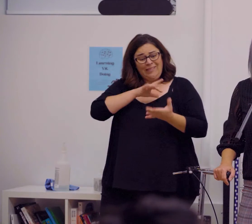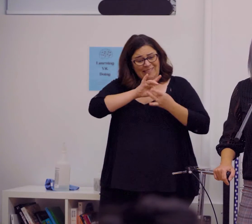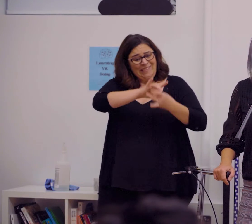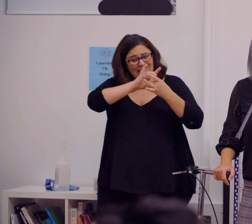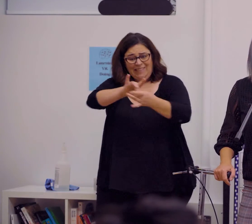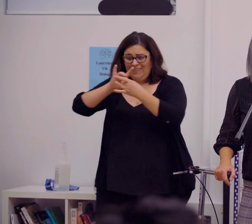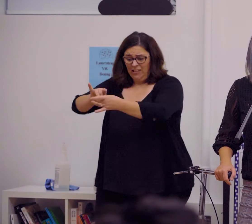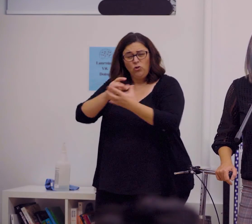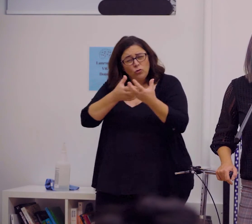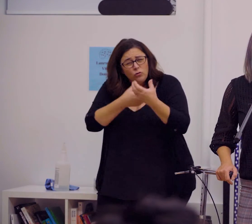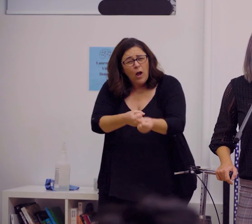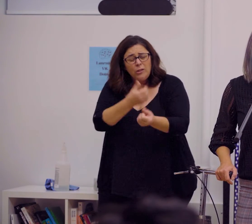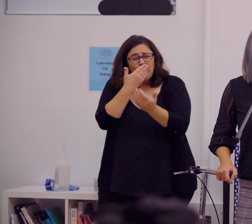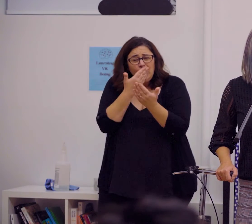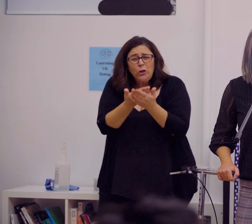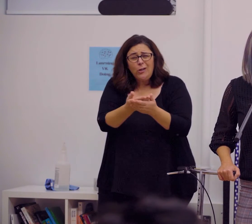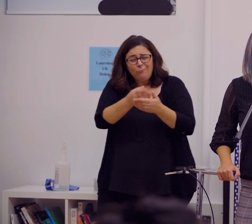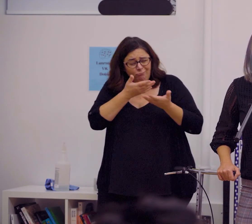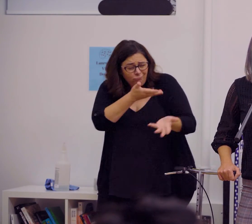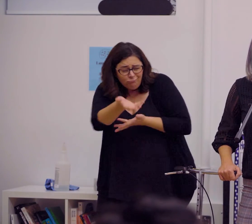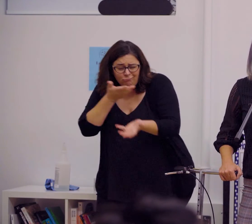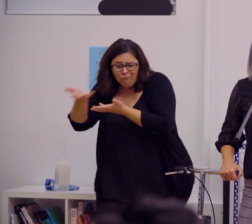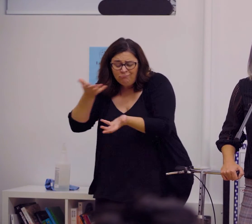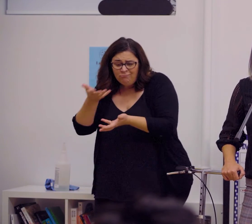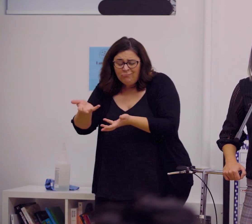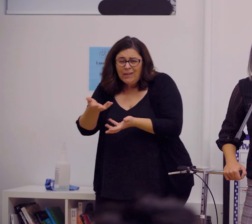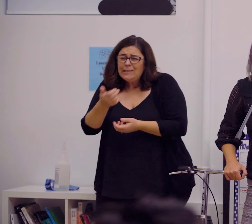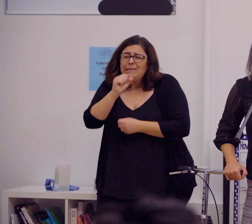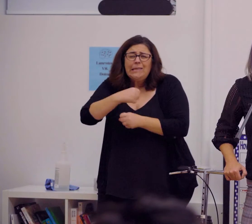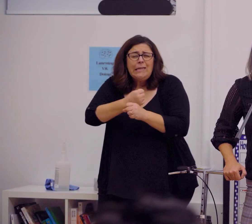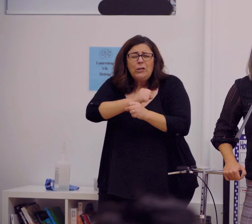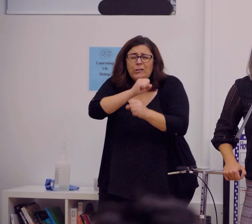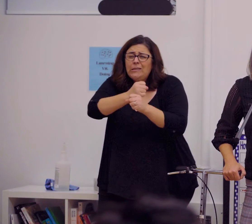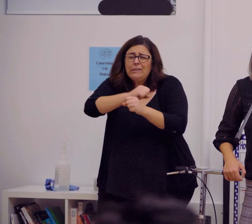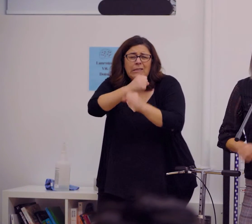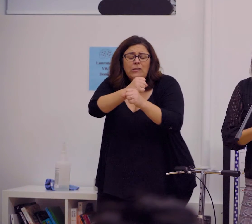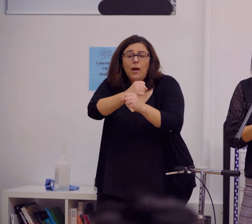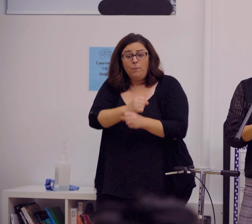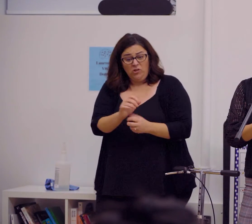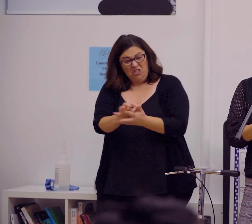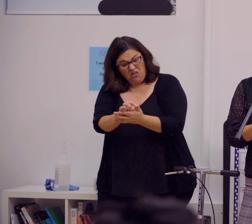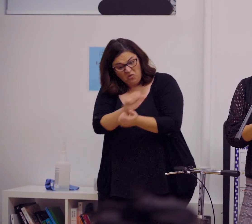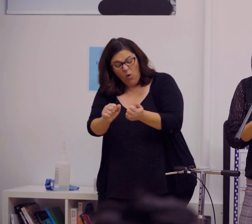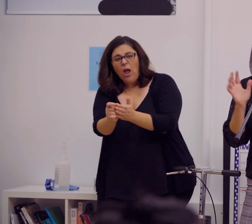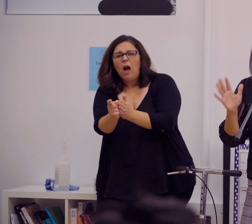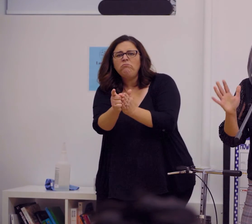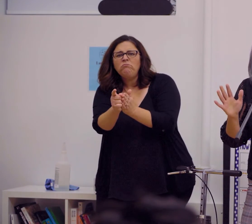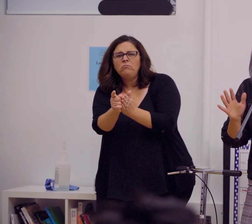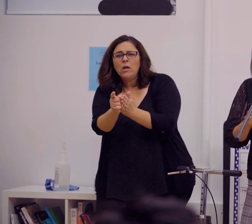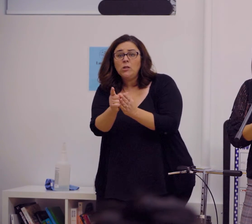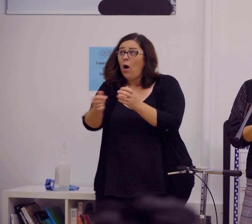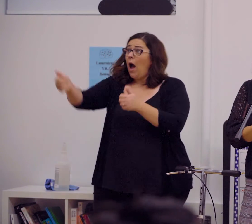build genuine, trusting, authentic relationships, and only a split second to destroy them. And I was like, I can't